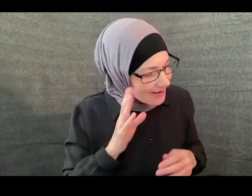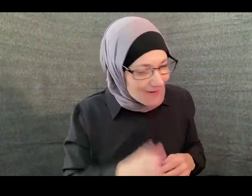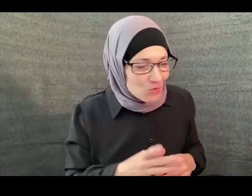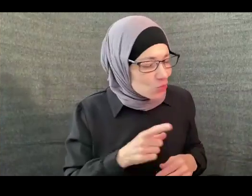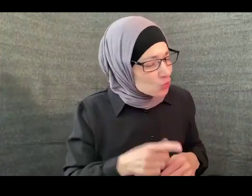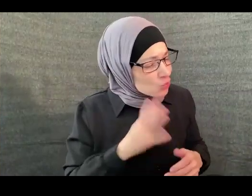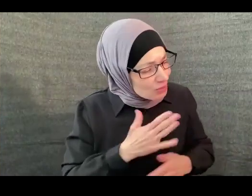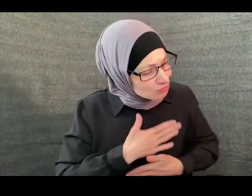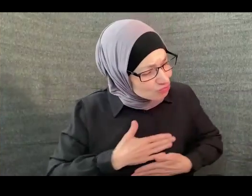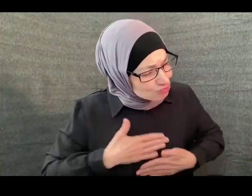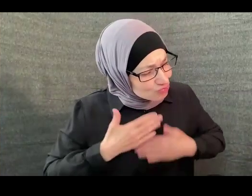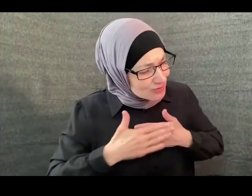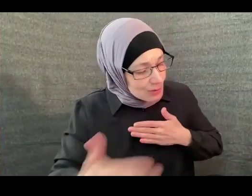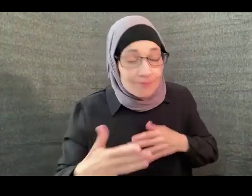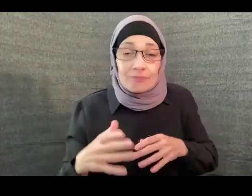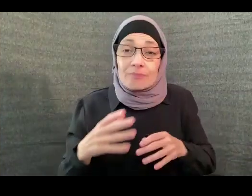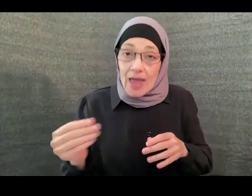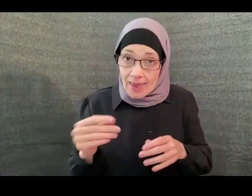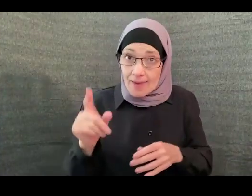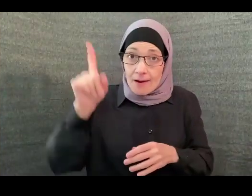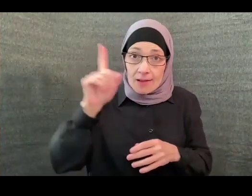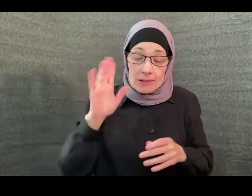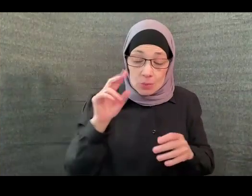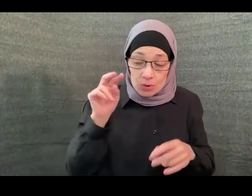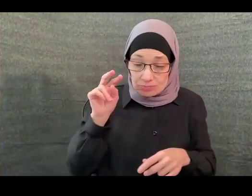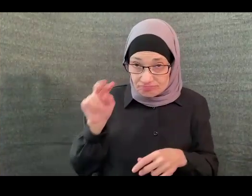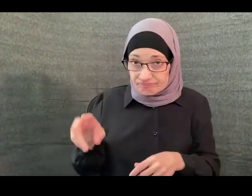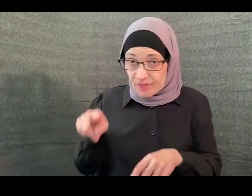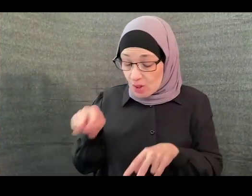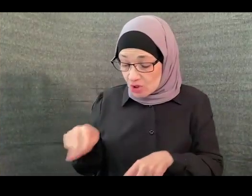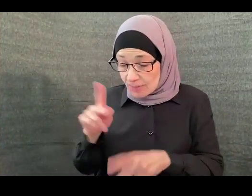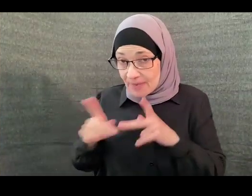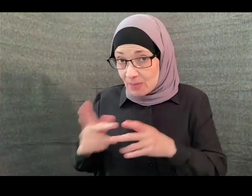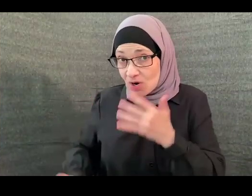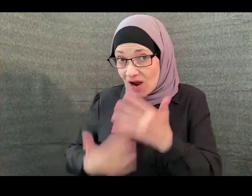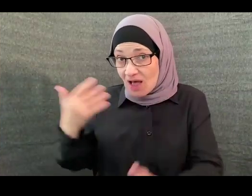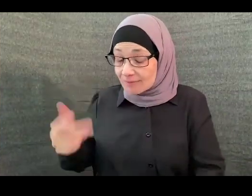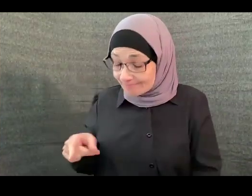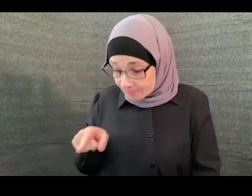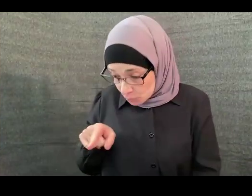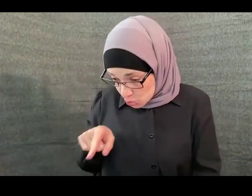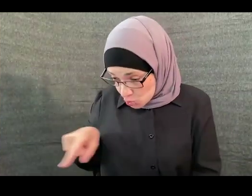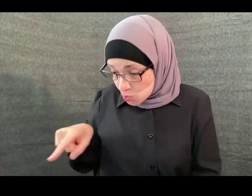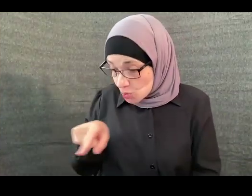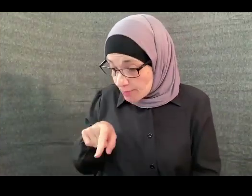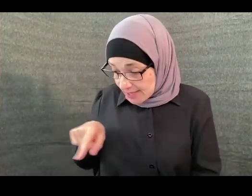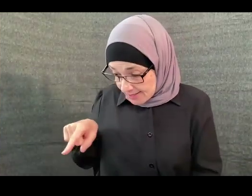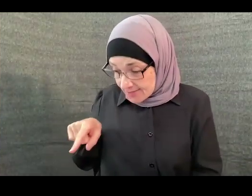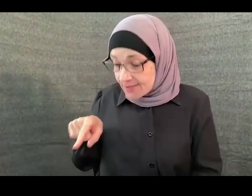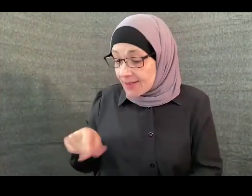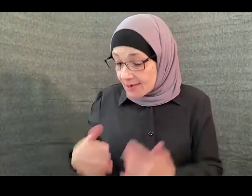And he will call on the people of hellfire and tell them, you will be in there